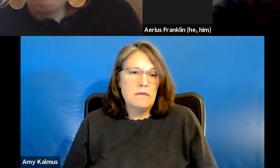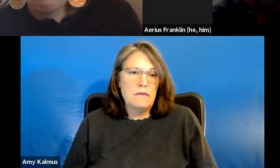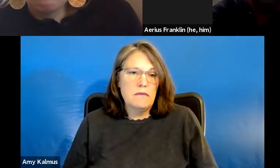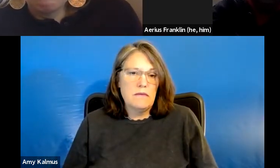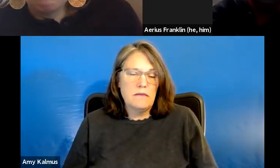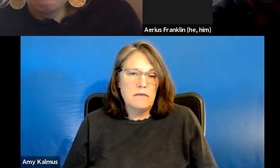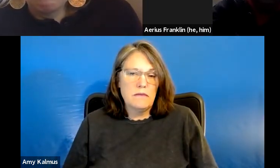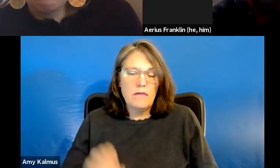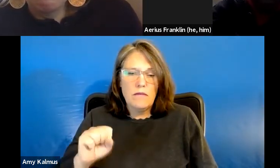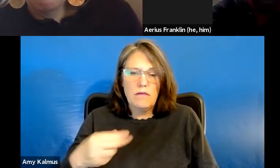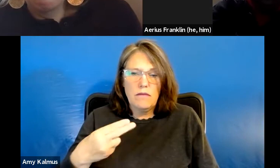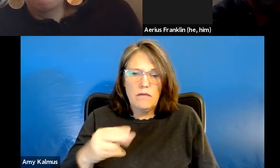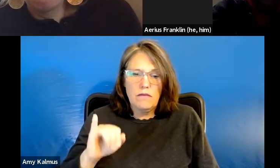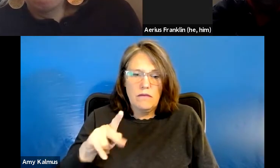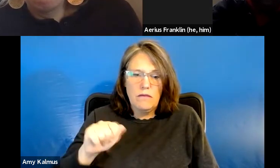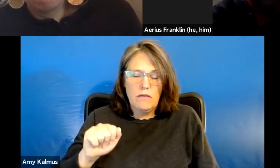Sheikah.